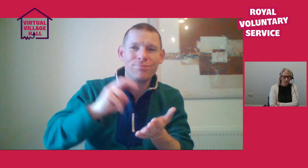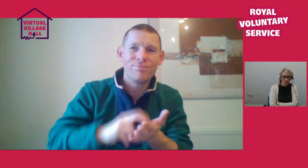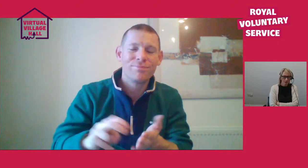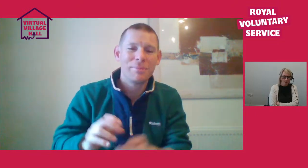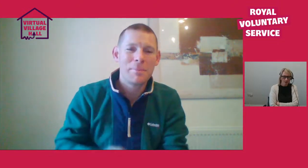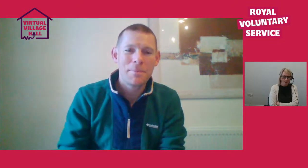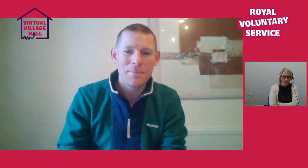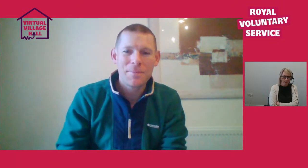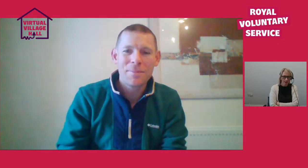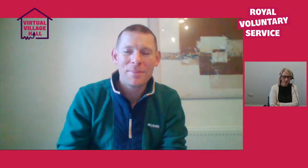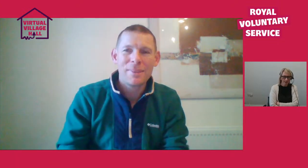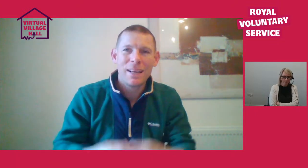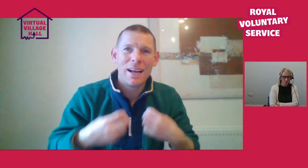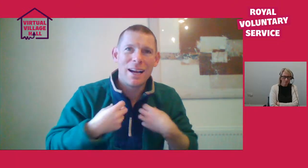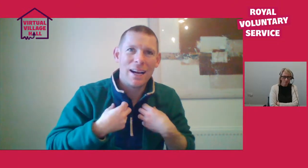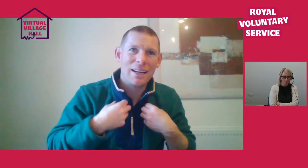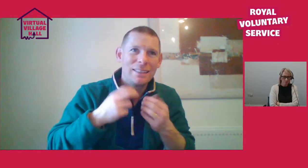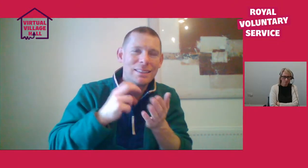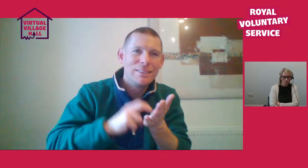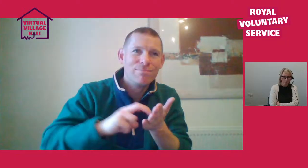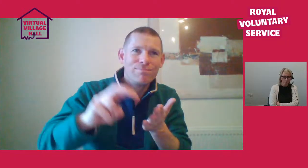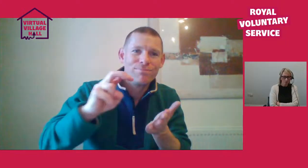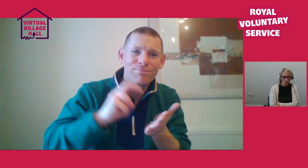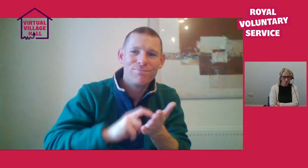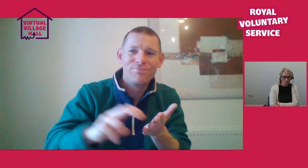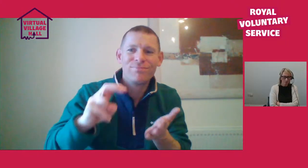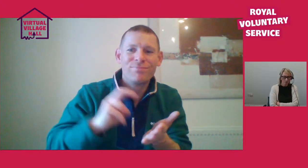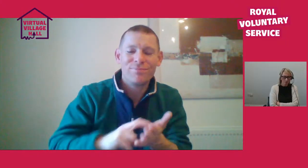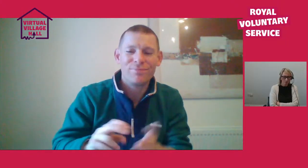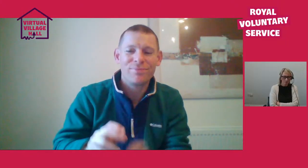So that's how we sign hiking.